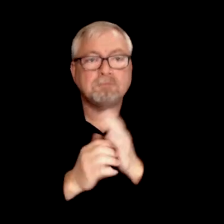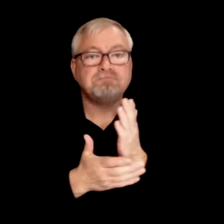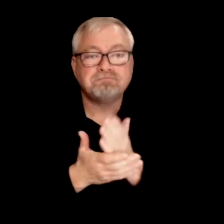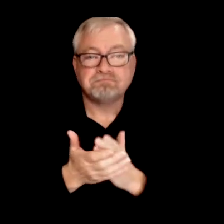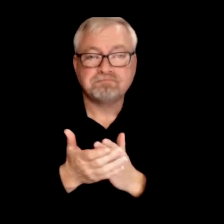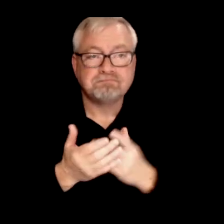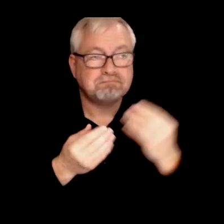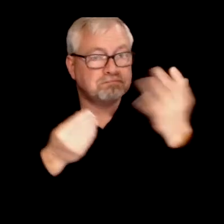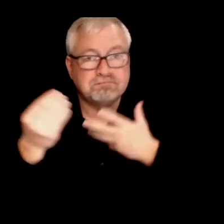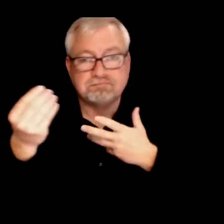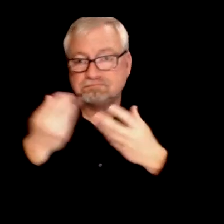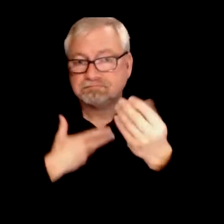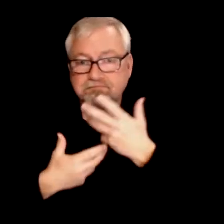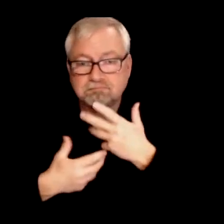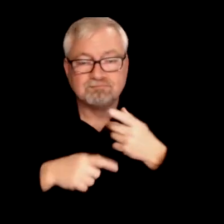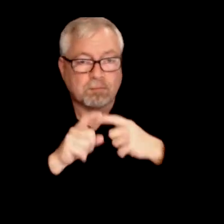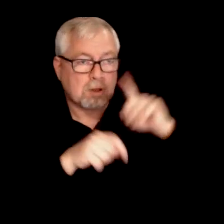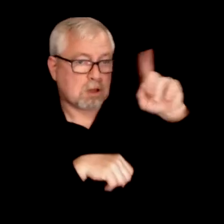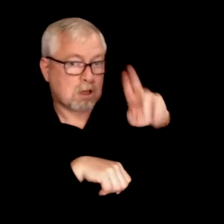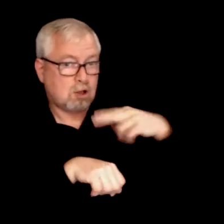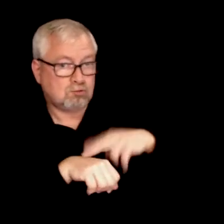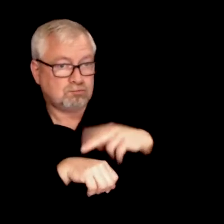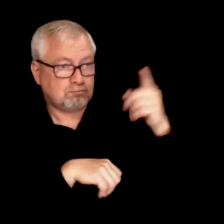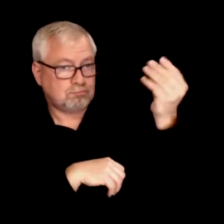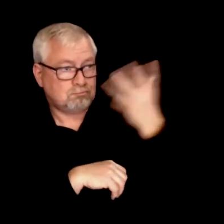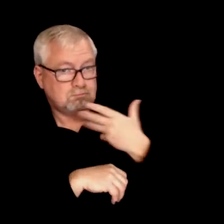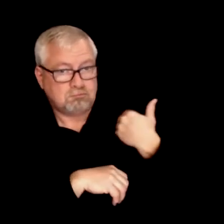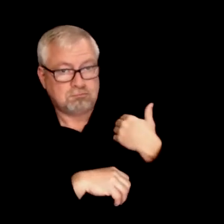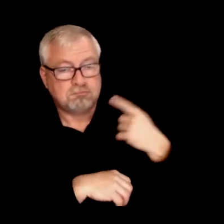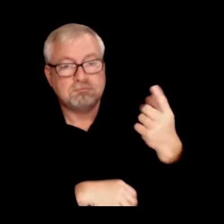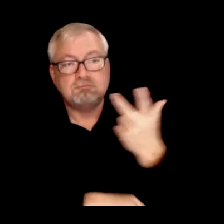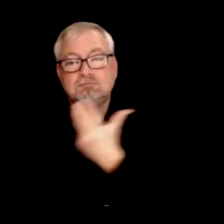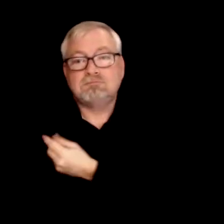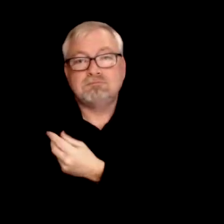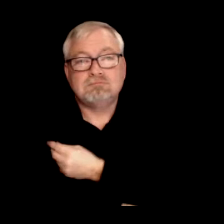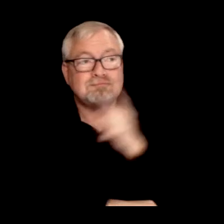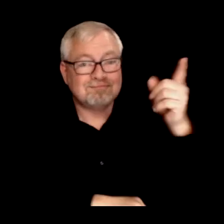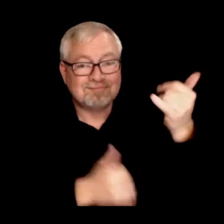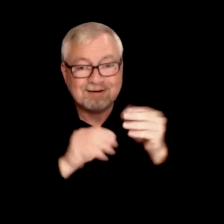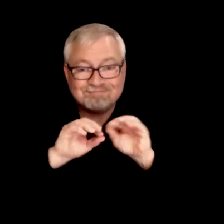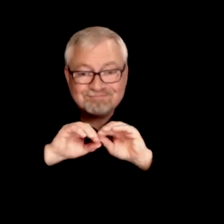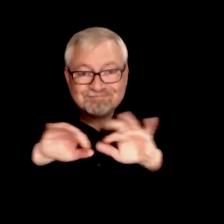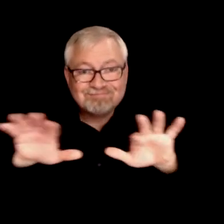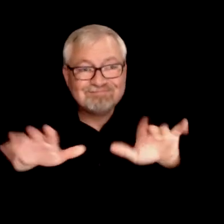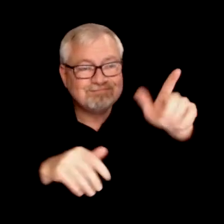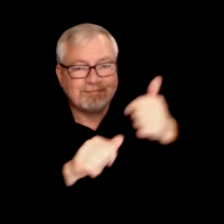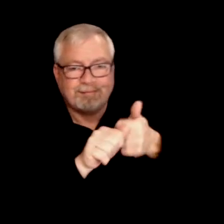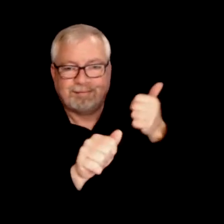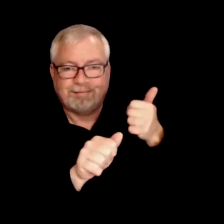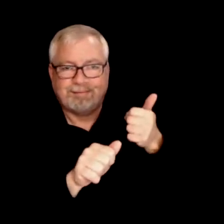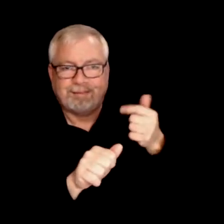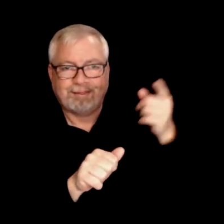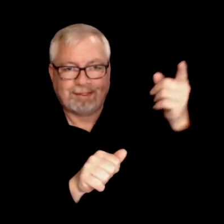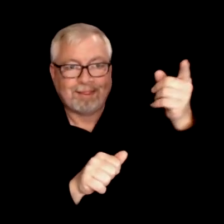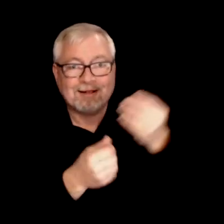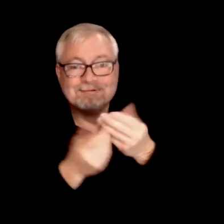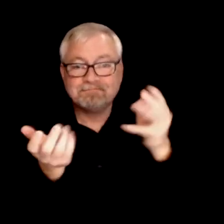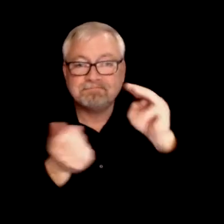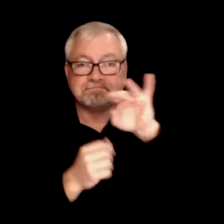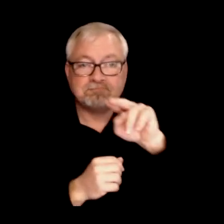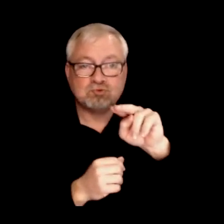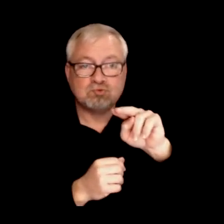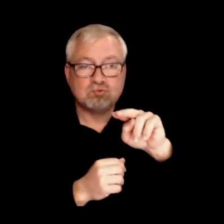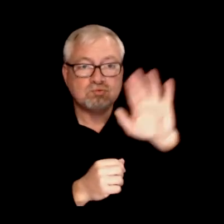vaccine. We've been made aware that there are 4 providers in Minnesota that will have their shipments delayed.